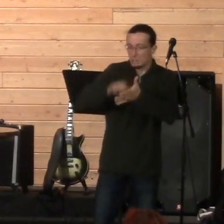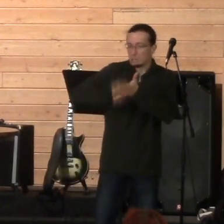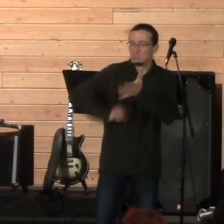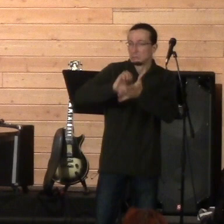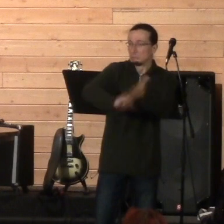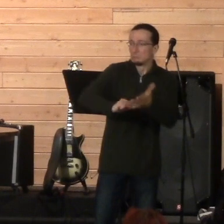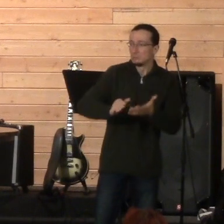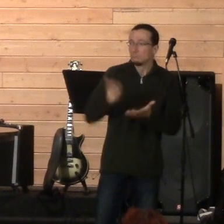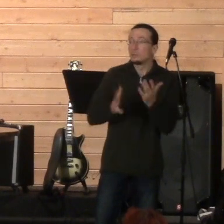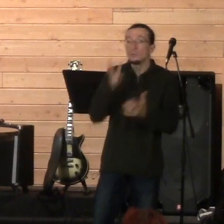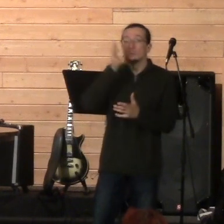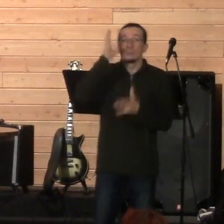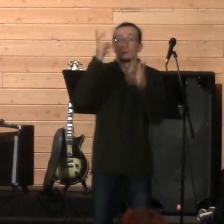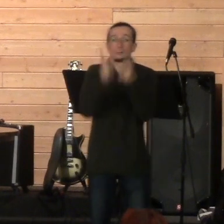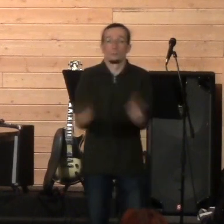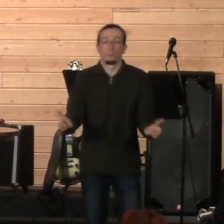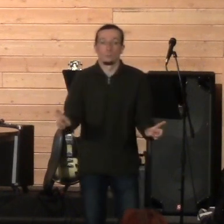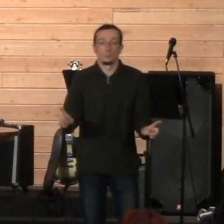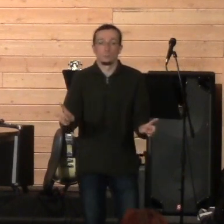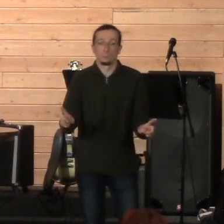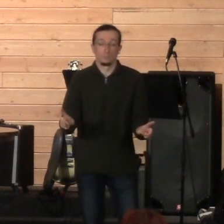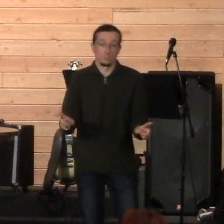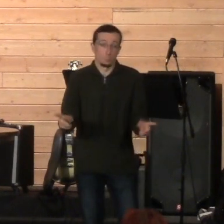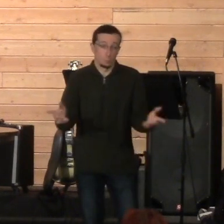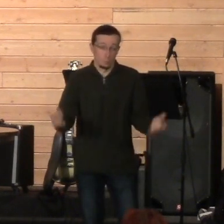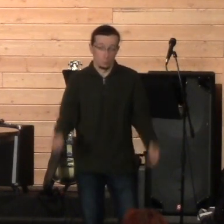parents divorced.